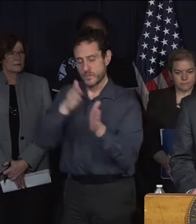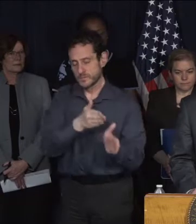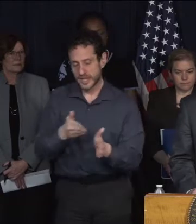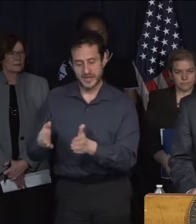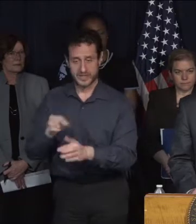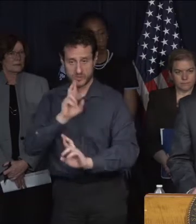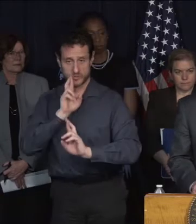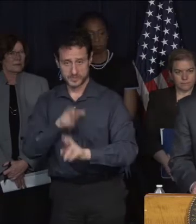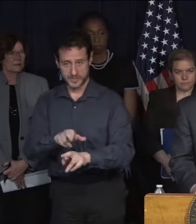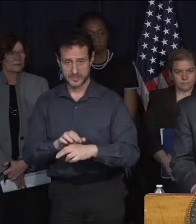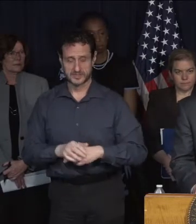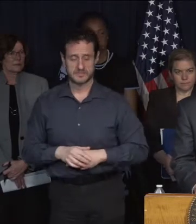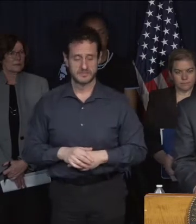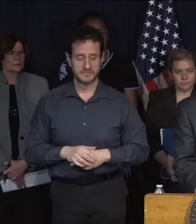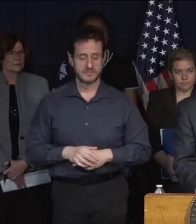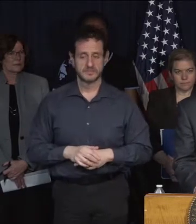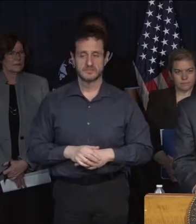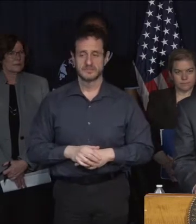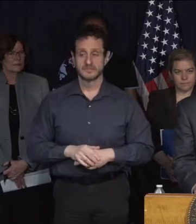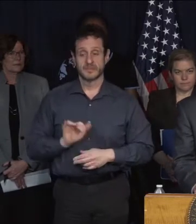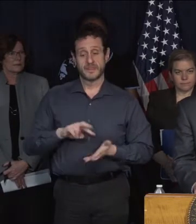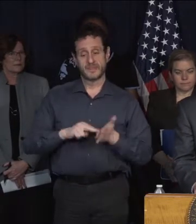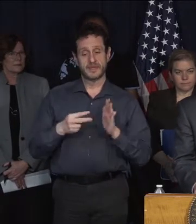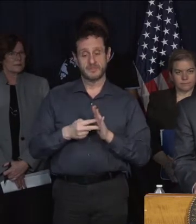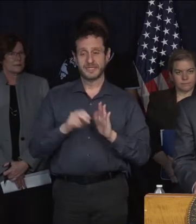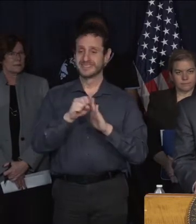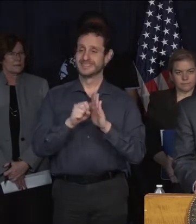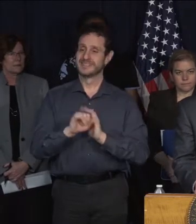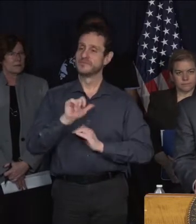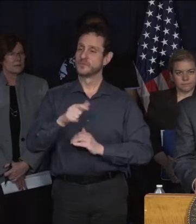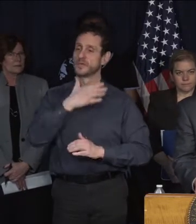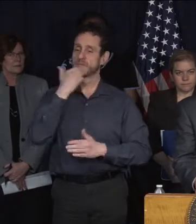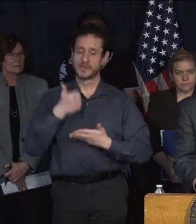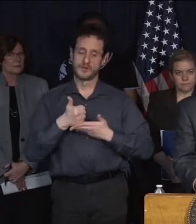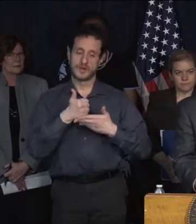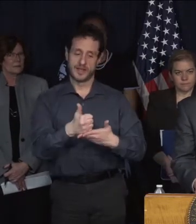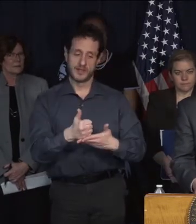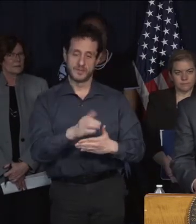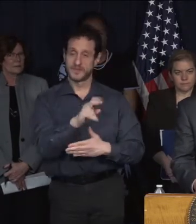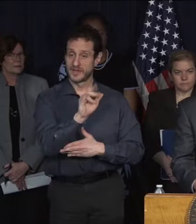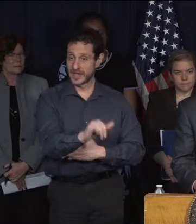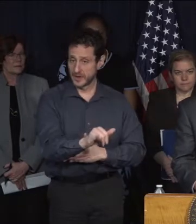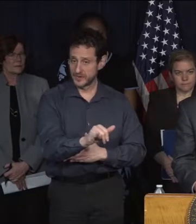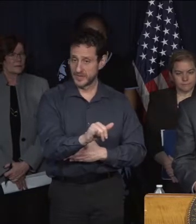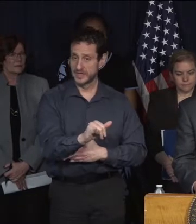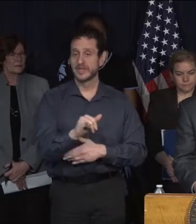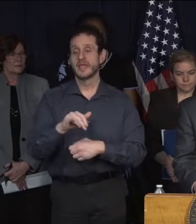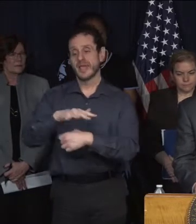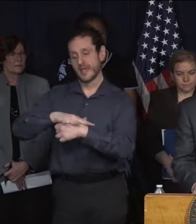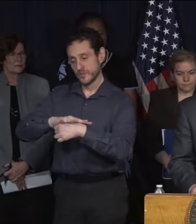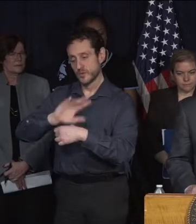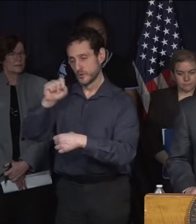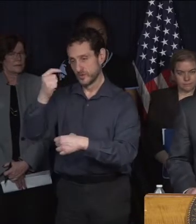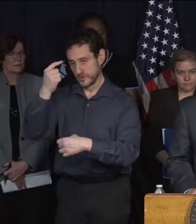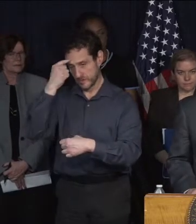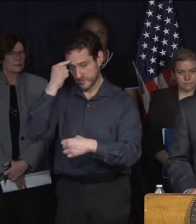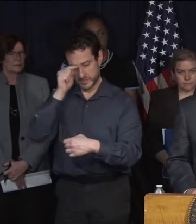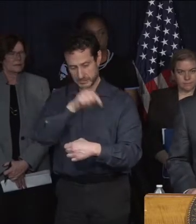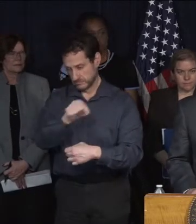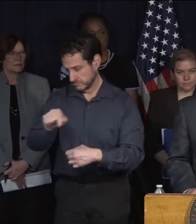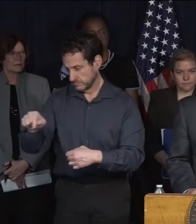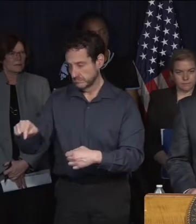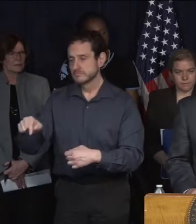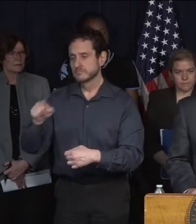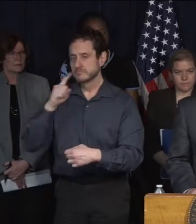efforts. It also allows the state to better assist the county and local governments and to procure